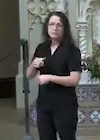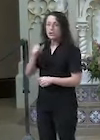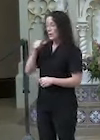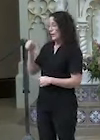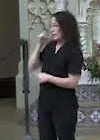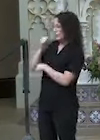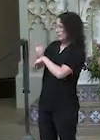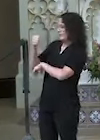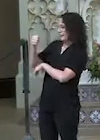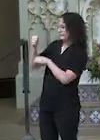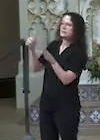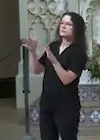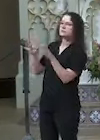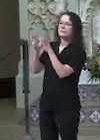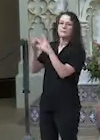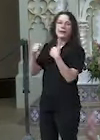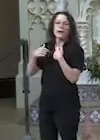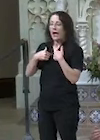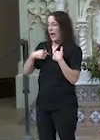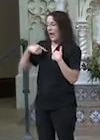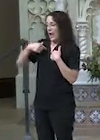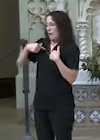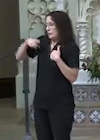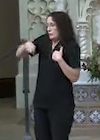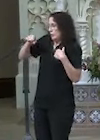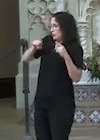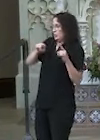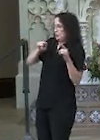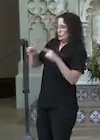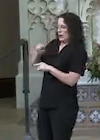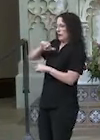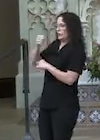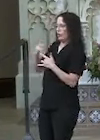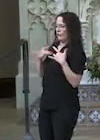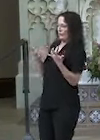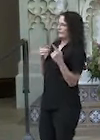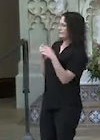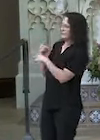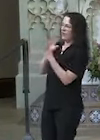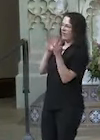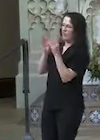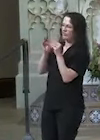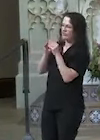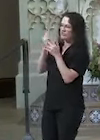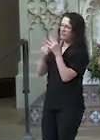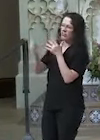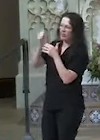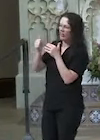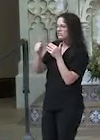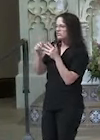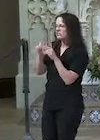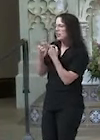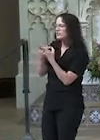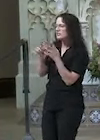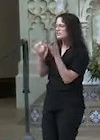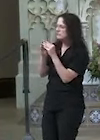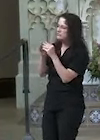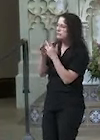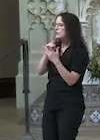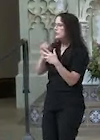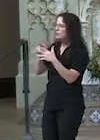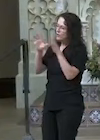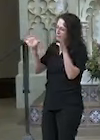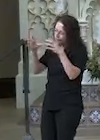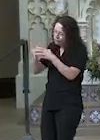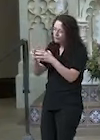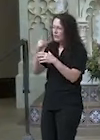yesterday morning. I was supposed to be at an archdiocesan conference, a day of reflection on Laudato